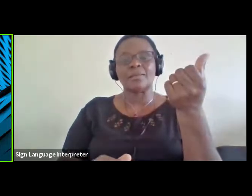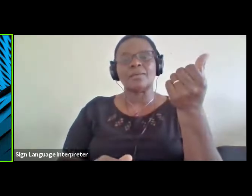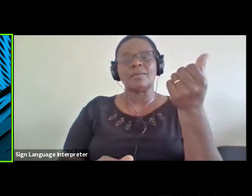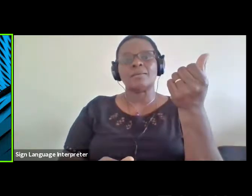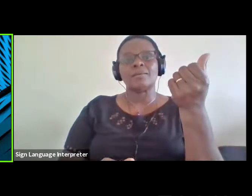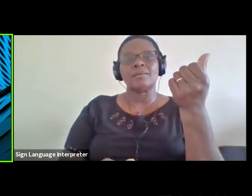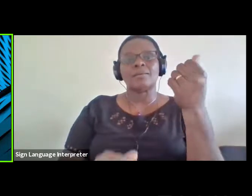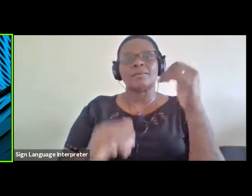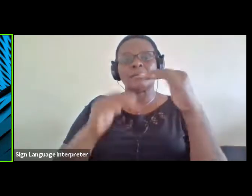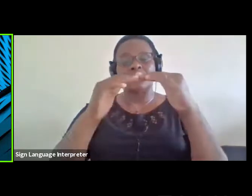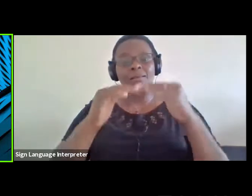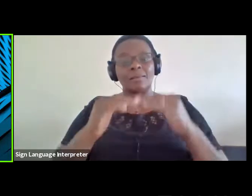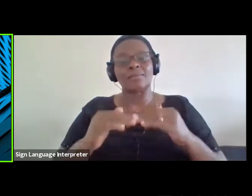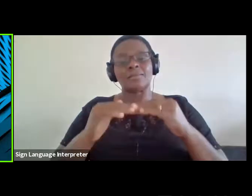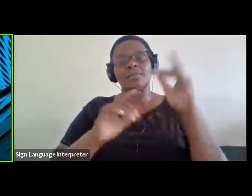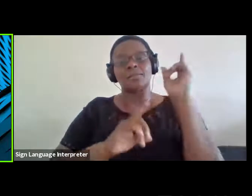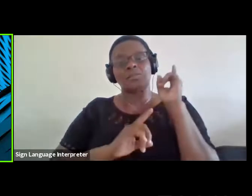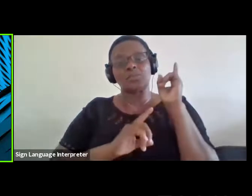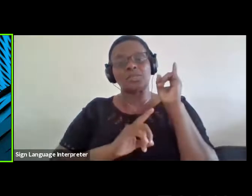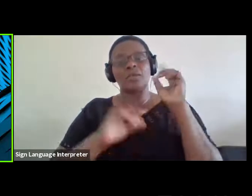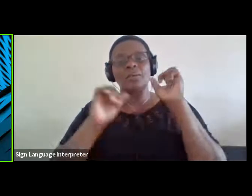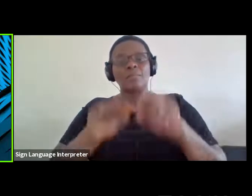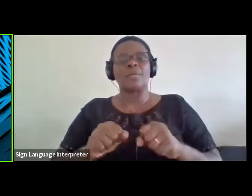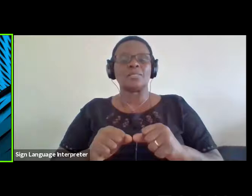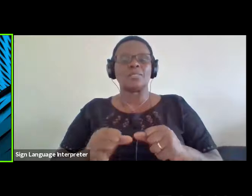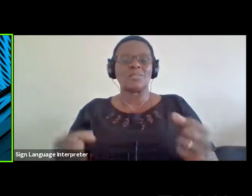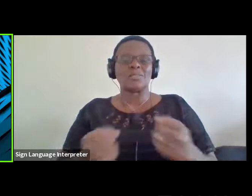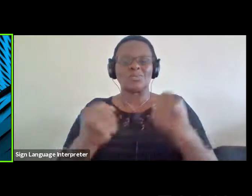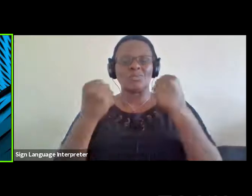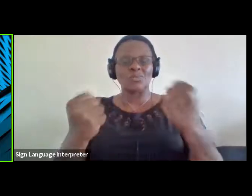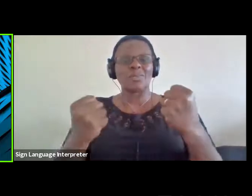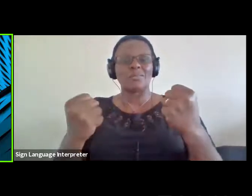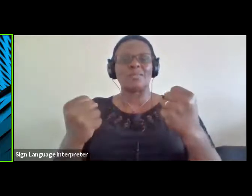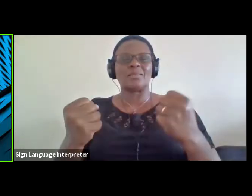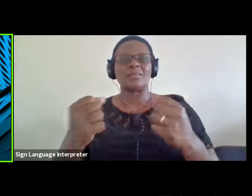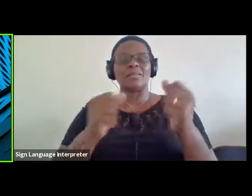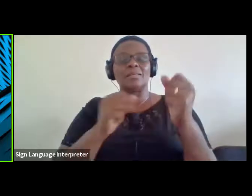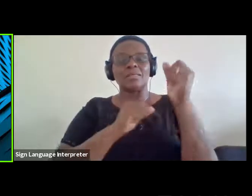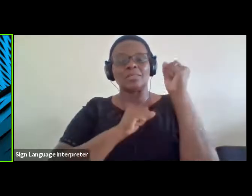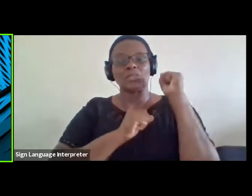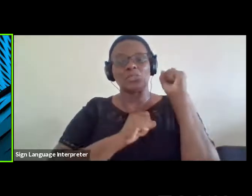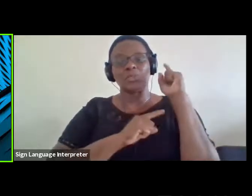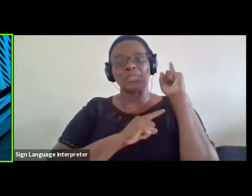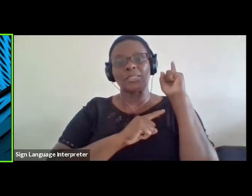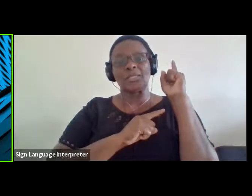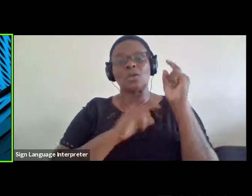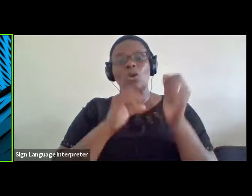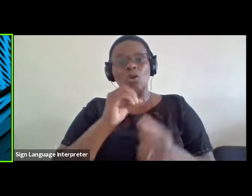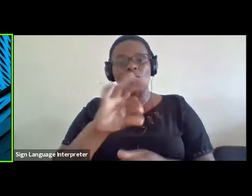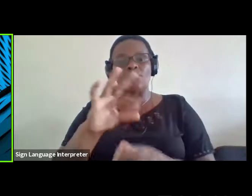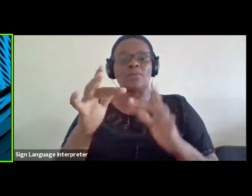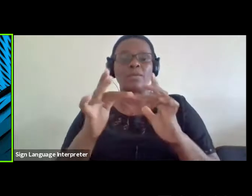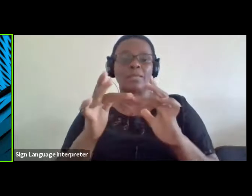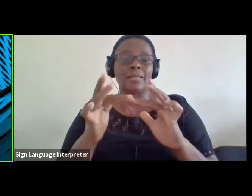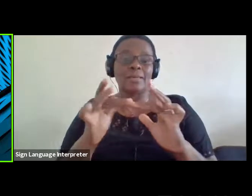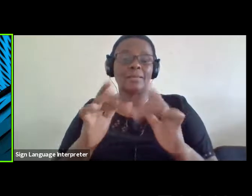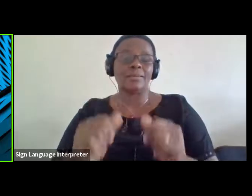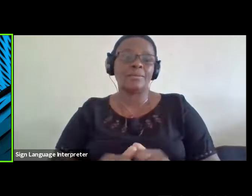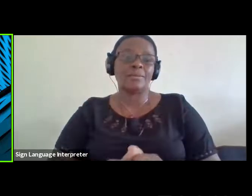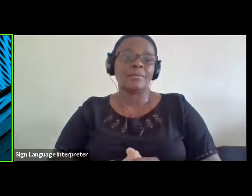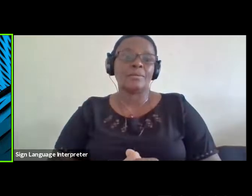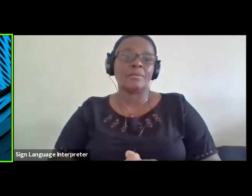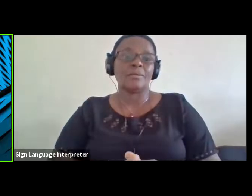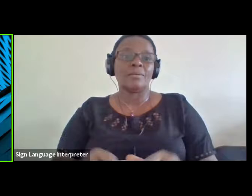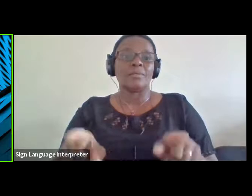to strengthen the security of digital processes, products, and services throughout their life cycle and their